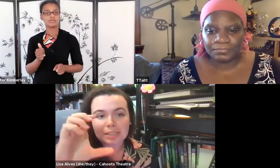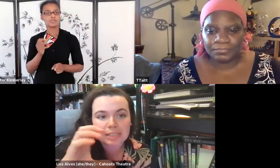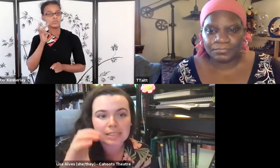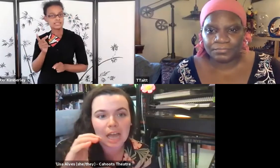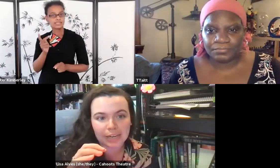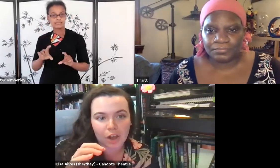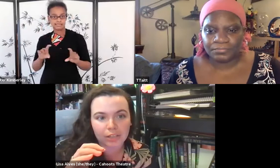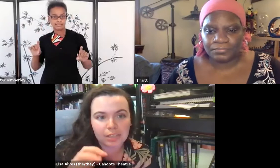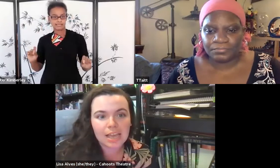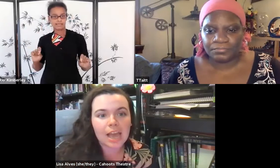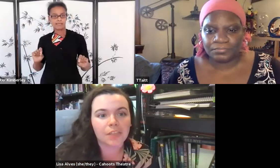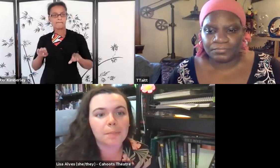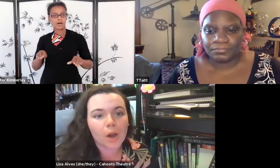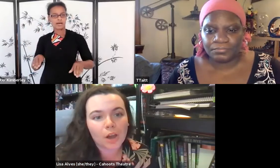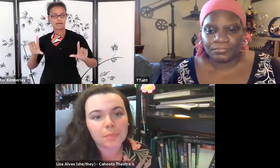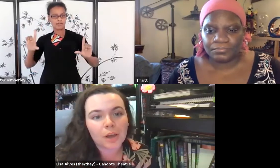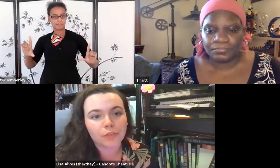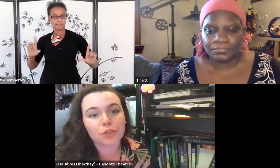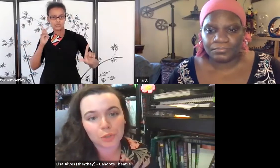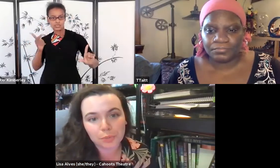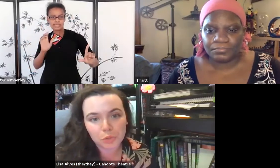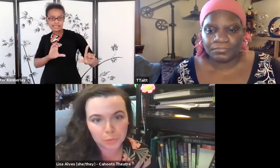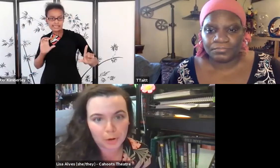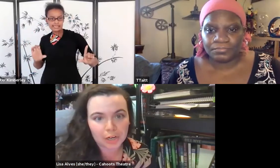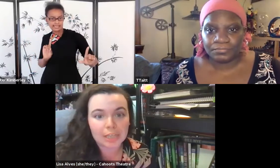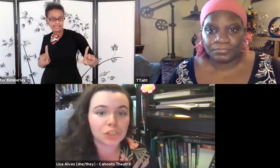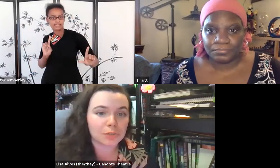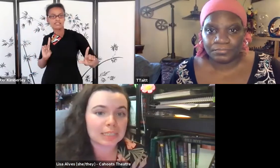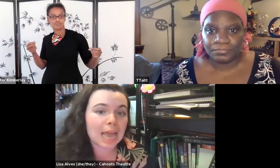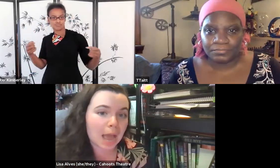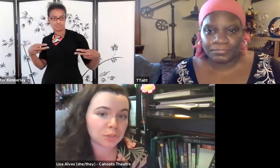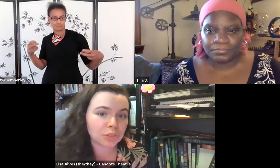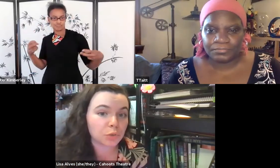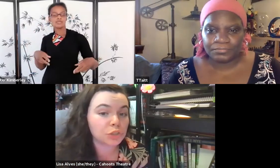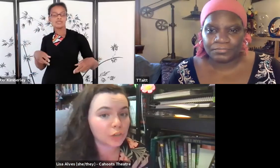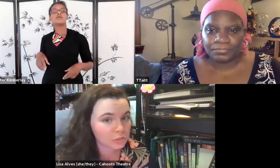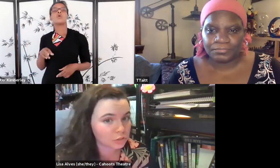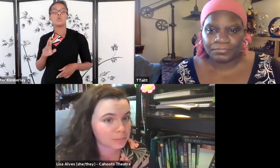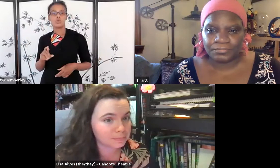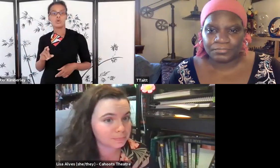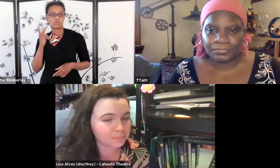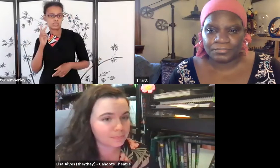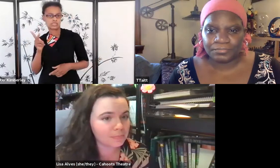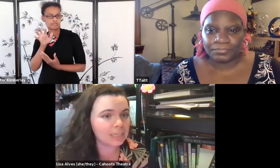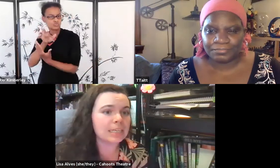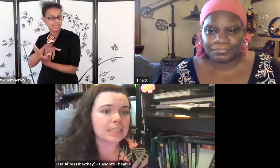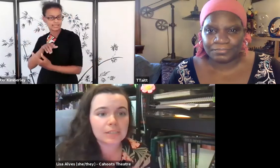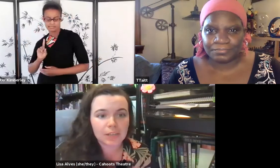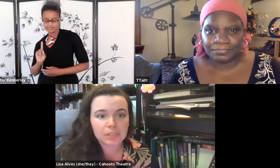CC icon at the bottom of your Zoom toolbar and choosing captions or transcript. This event